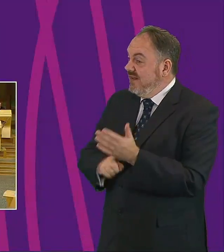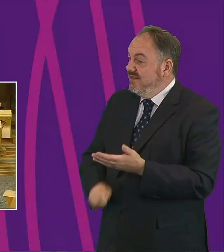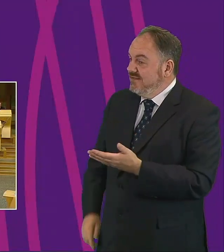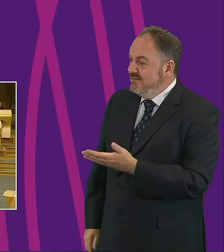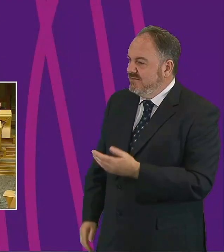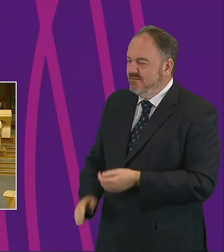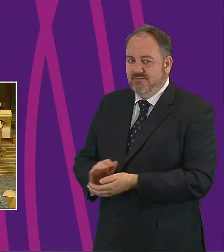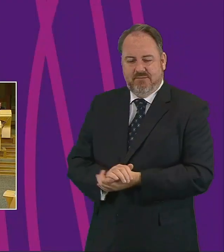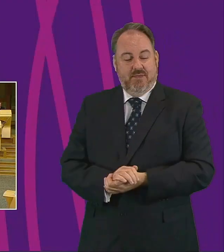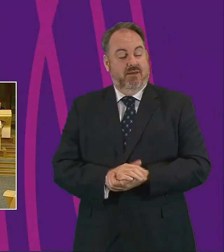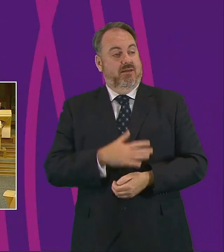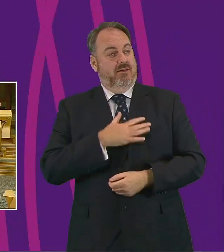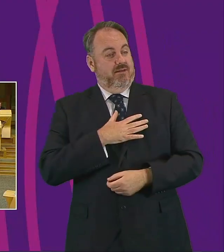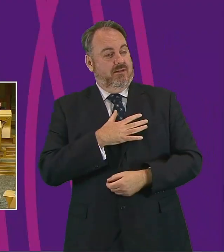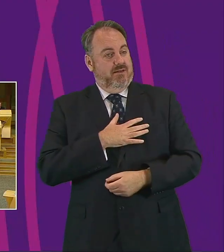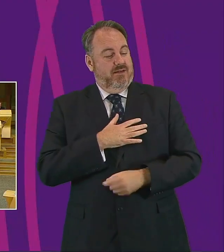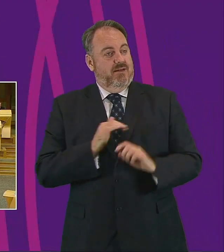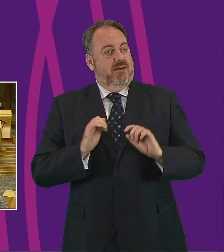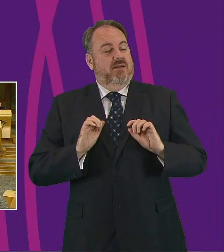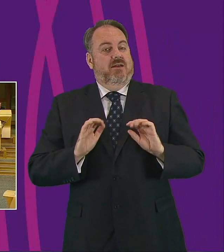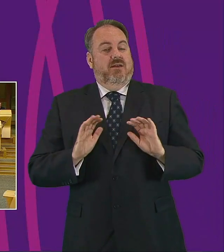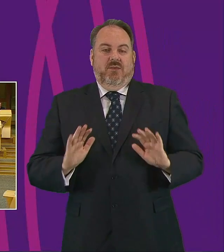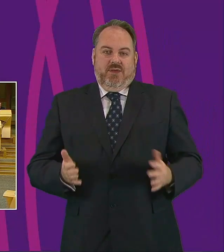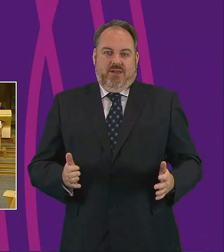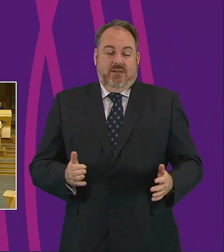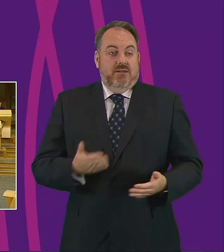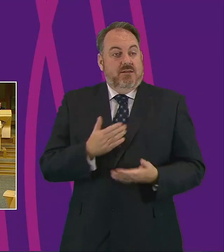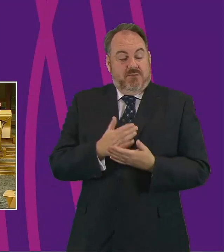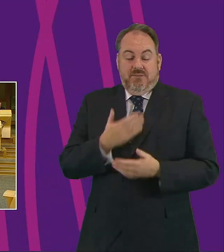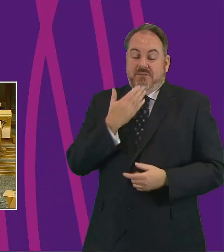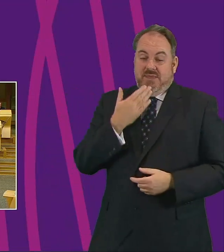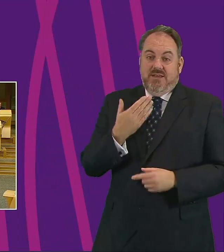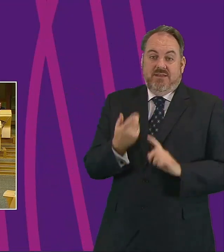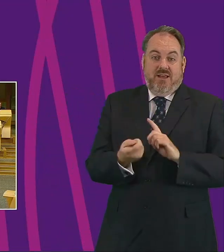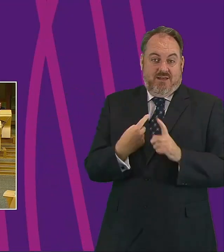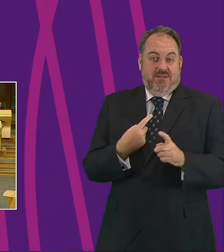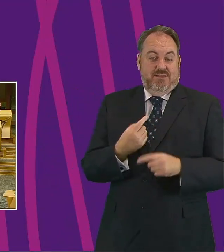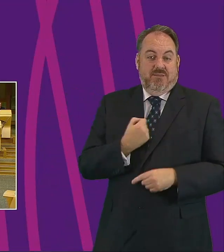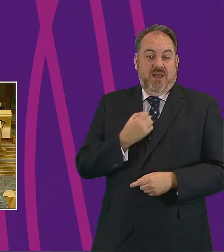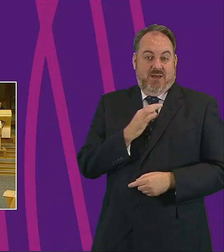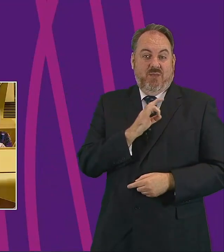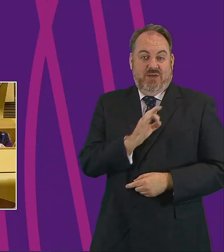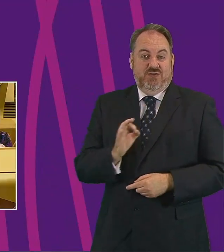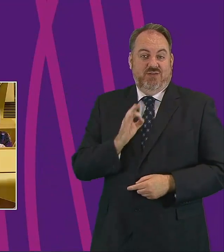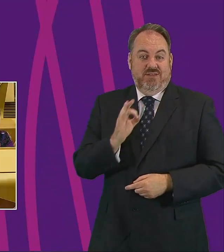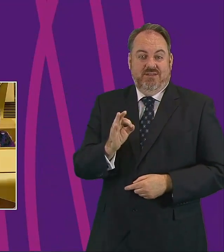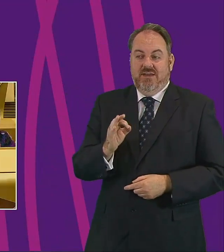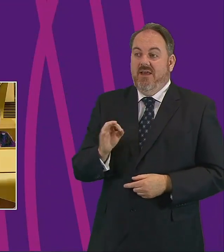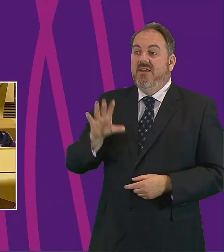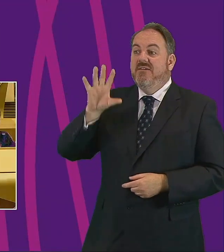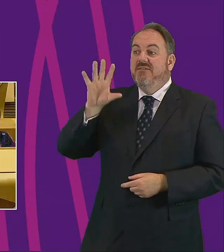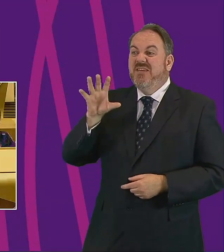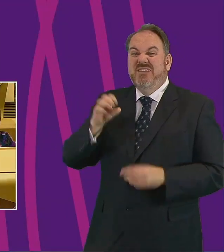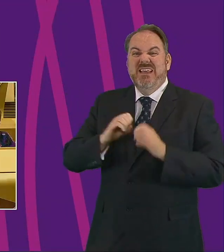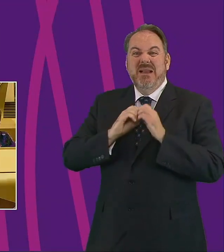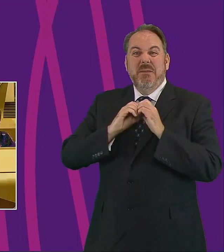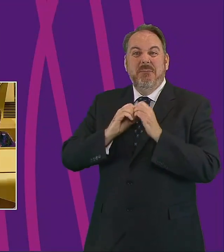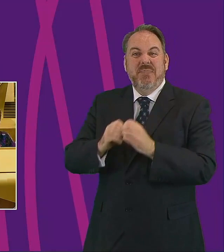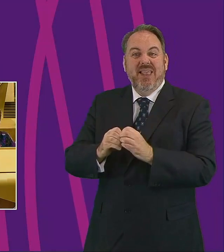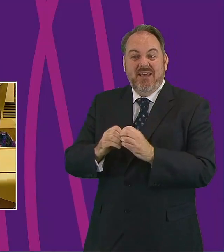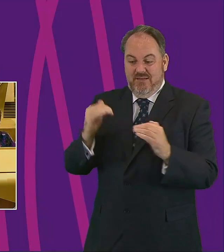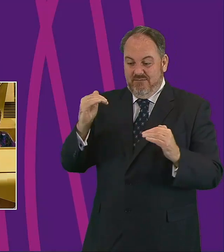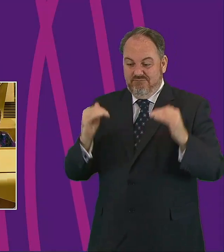Well, the First Minister will need to answer the question about where she is going to make up that £15 billion deficit, and where she is going to